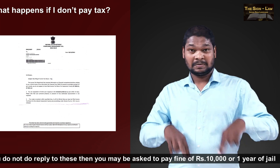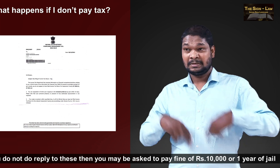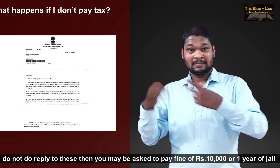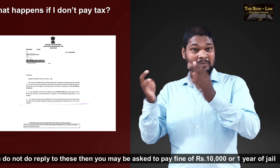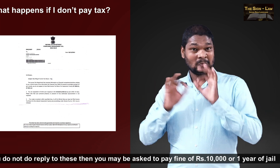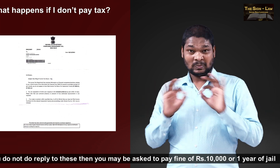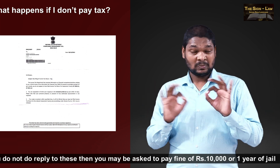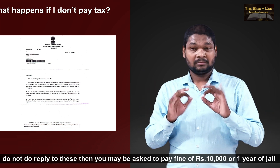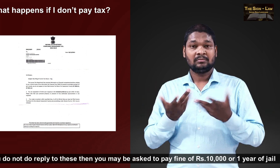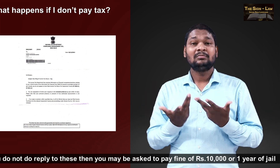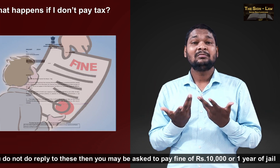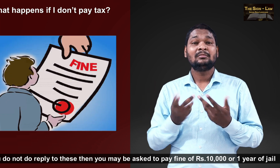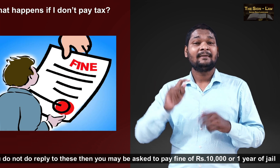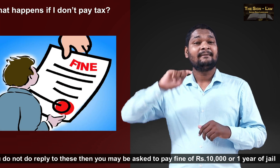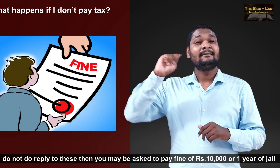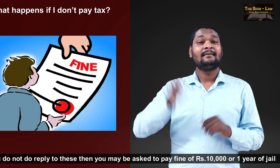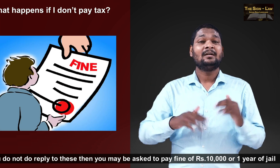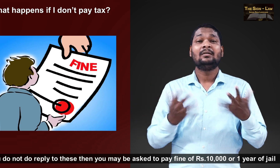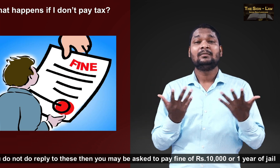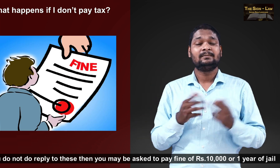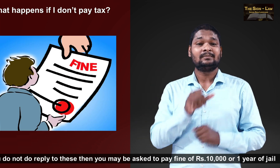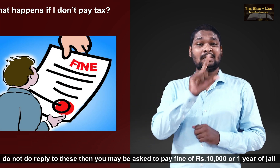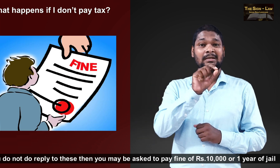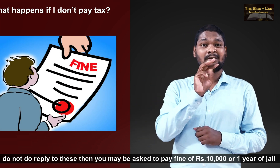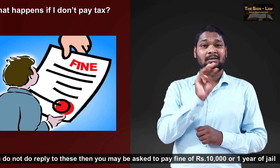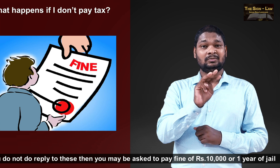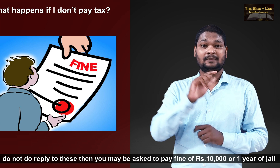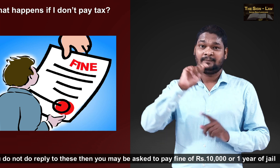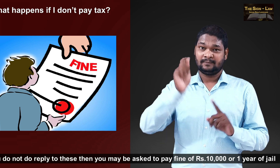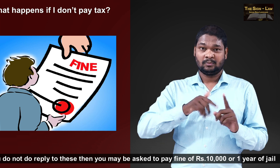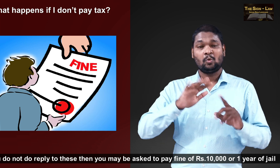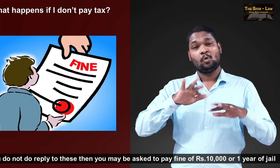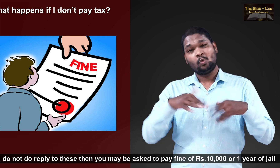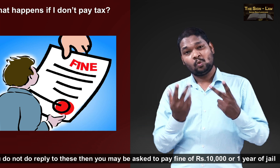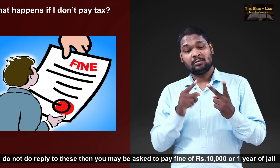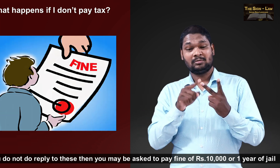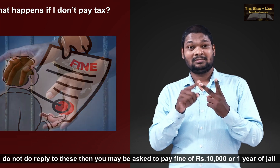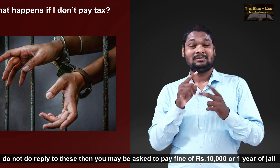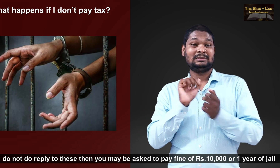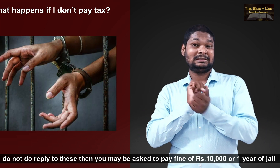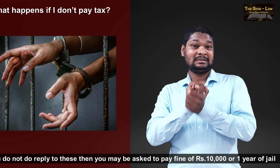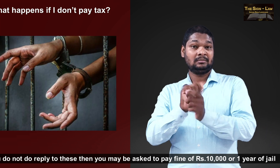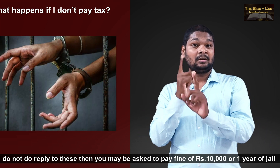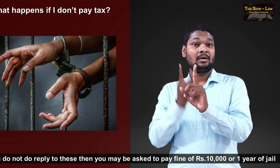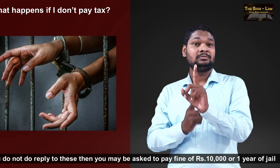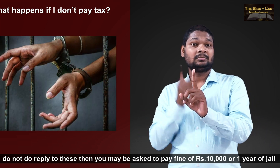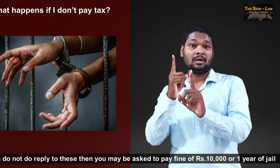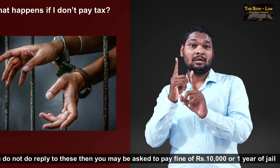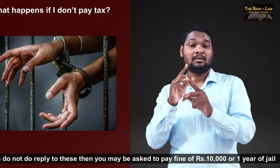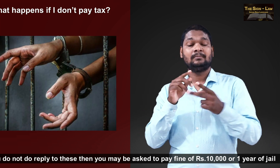If you do not do reply to these, then you may be asked to pay a fine of 10,000 rupees or 1 year of jail,